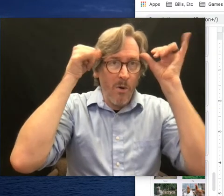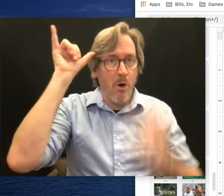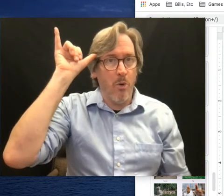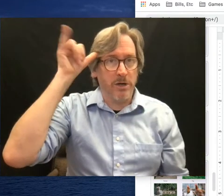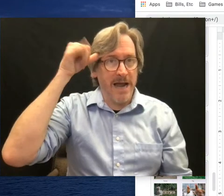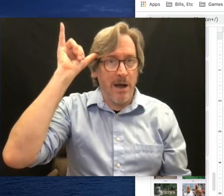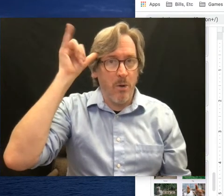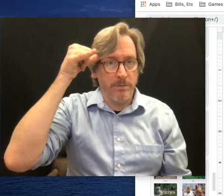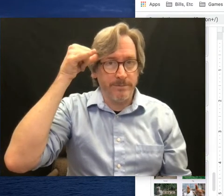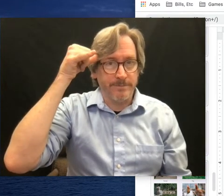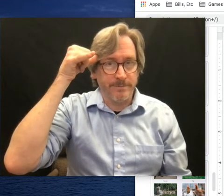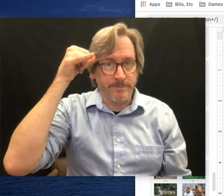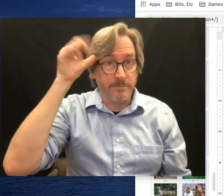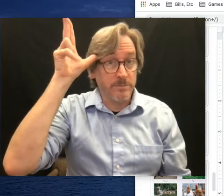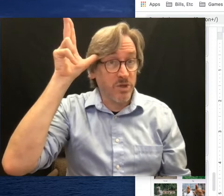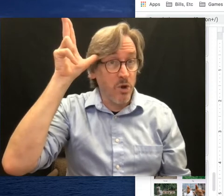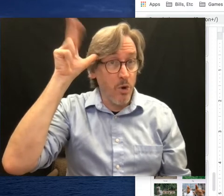Cow or cow.